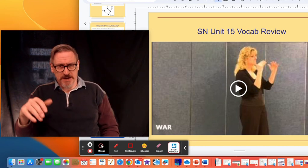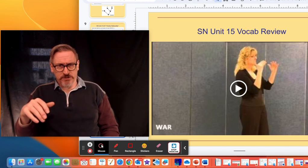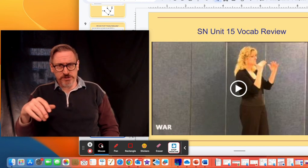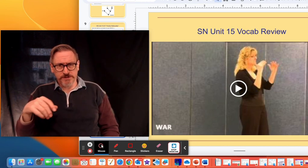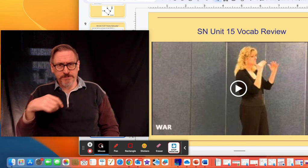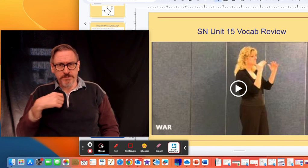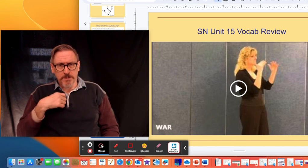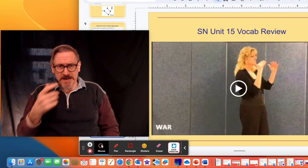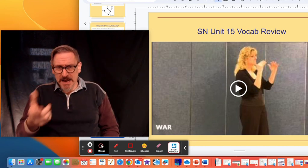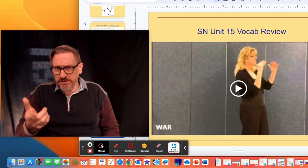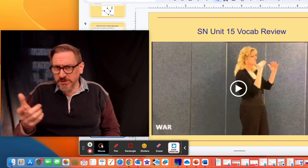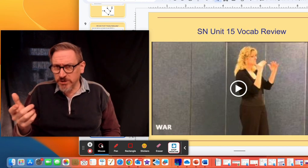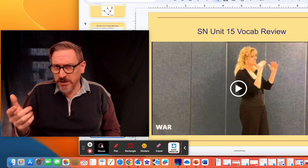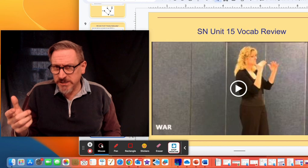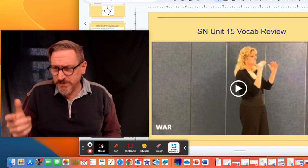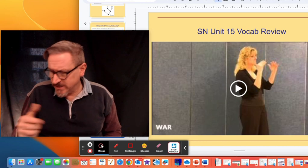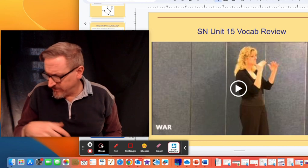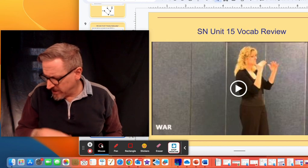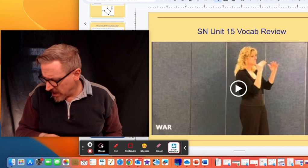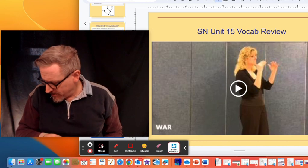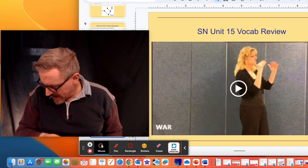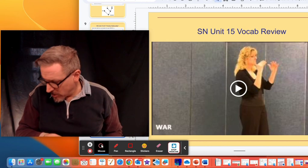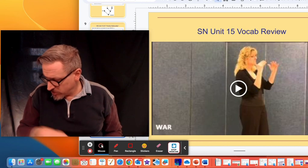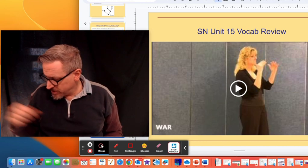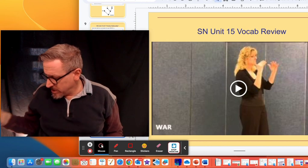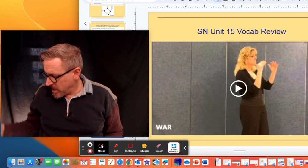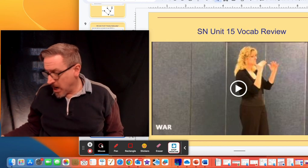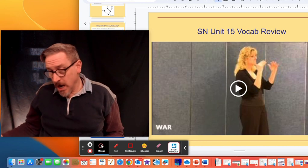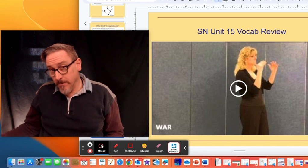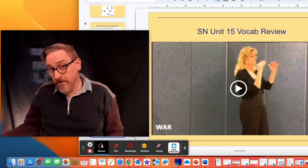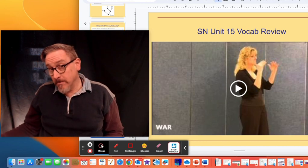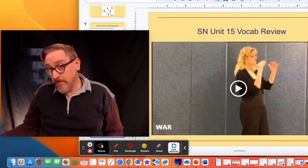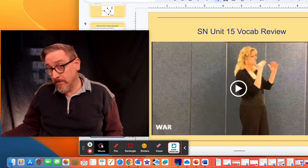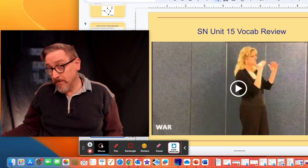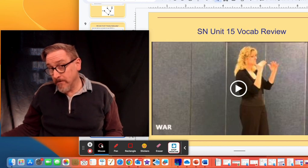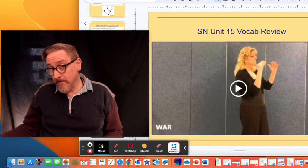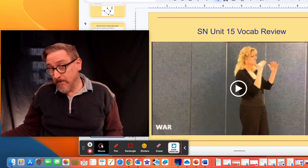previous chapters, but now since we're talking specifically about